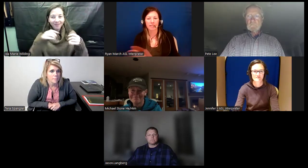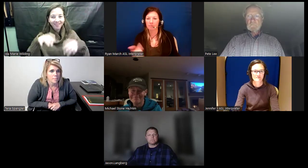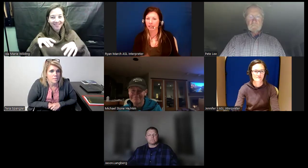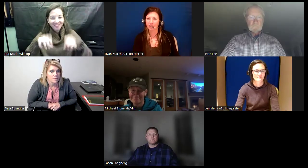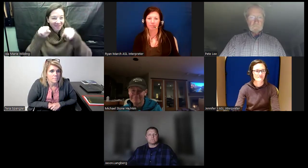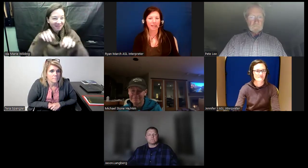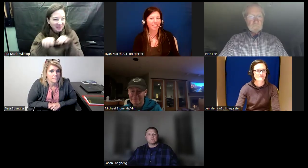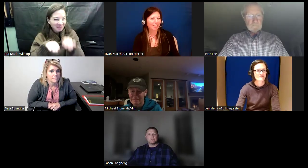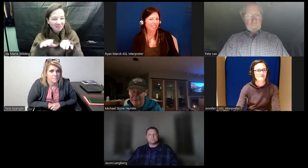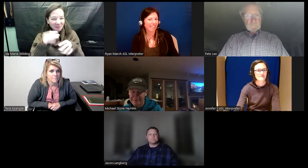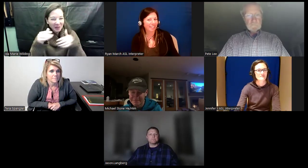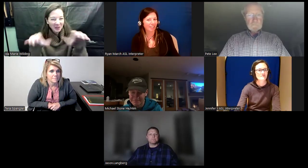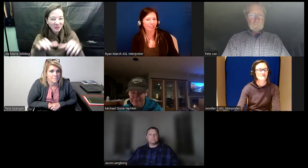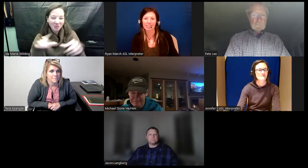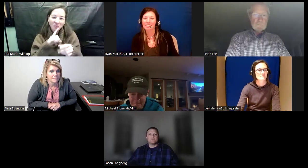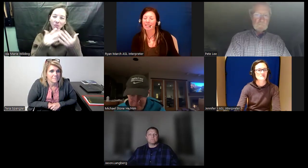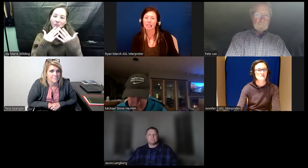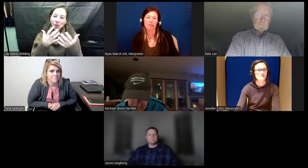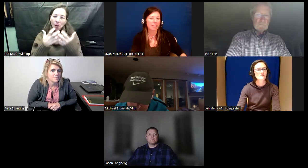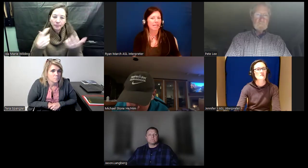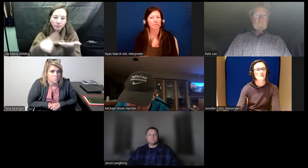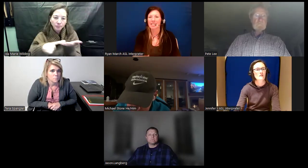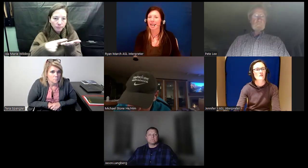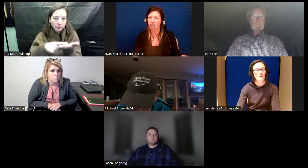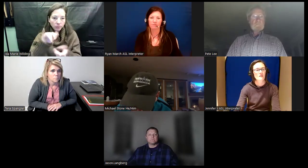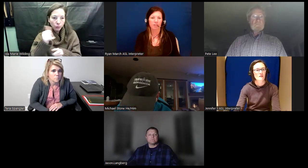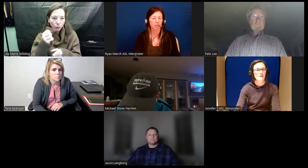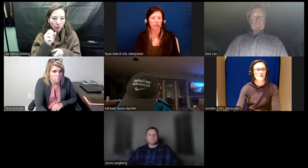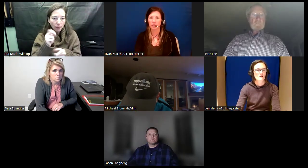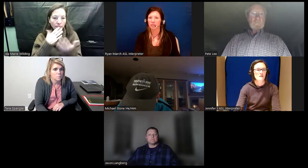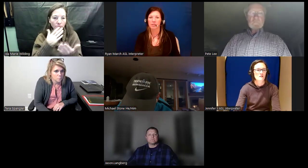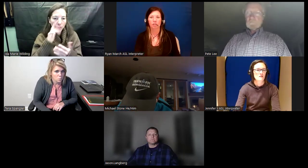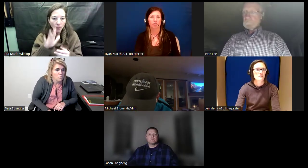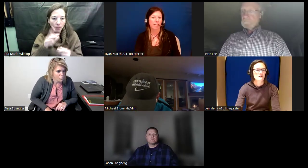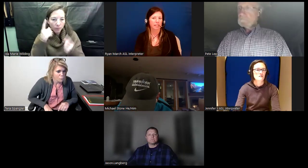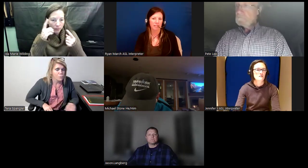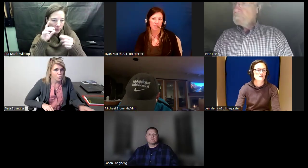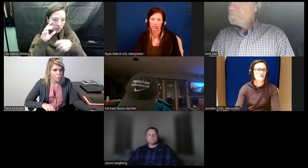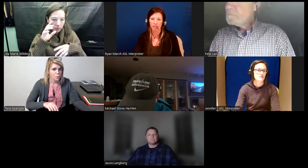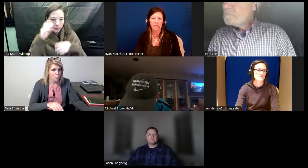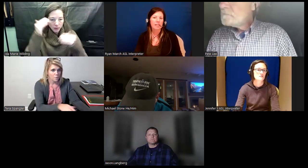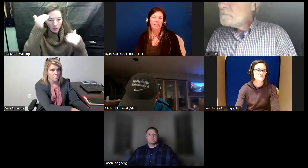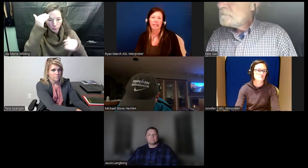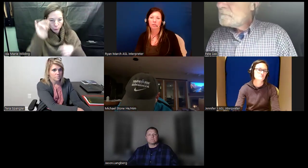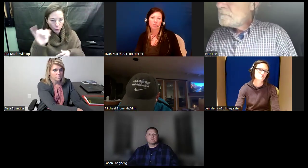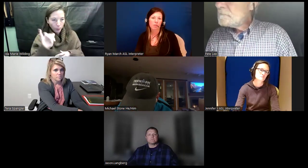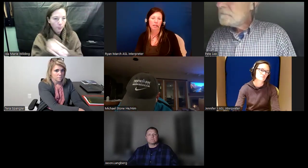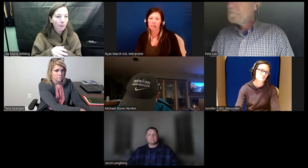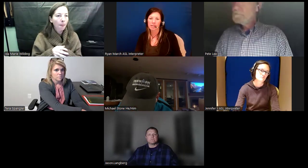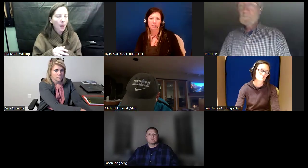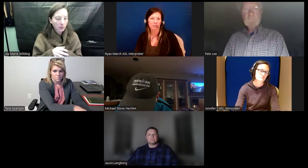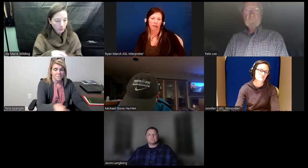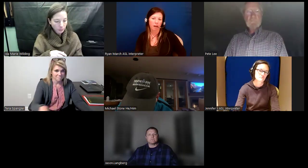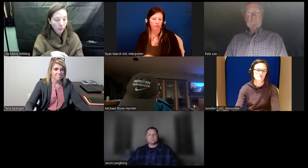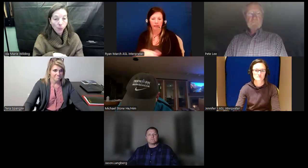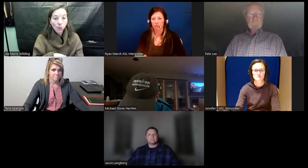on the same page as far as that goes. It just takes baby steps and action for us to do this. It's been a great discussion. Thank you so much.